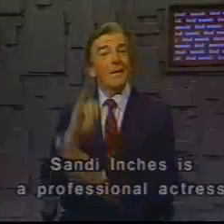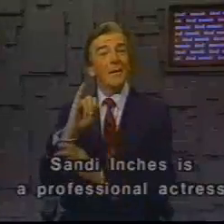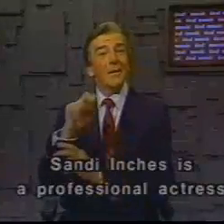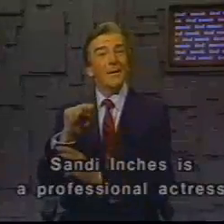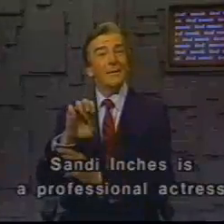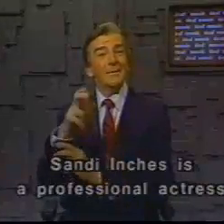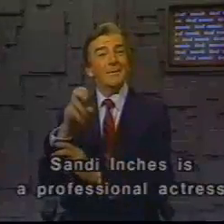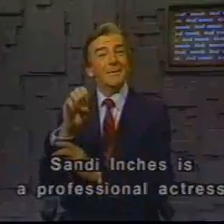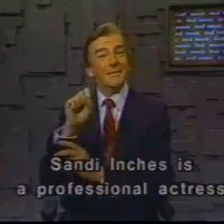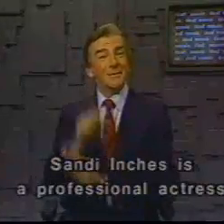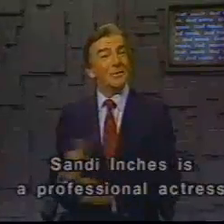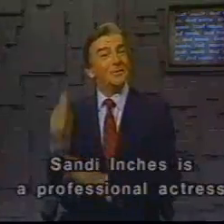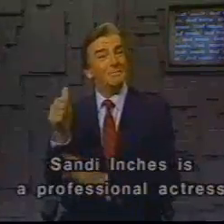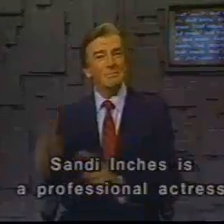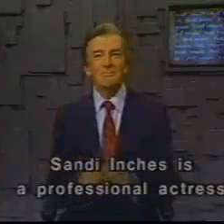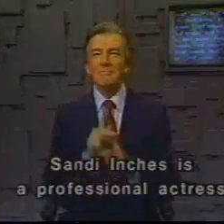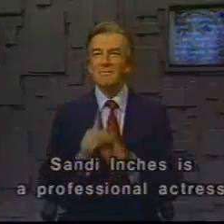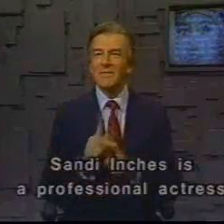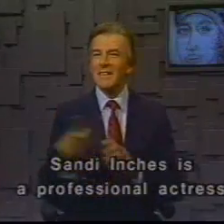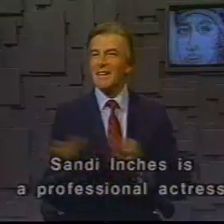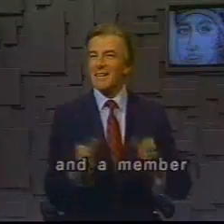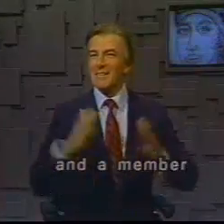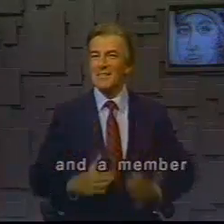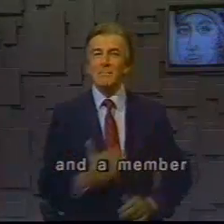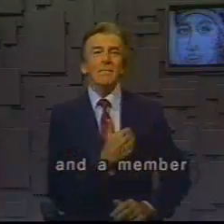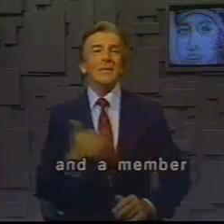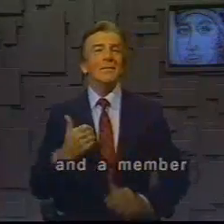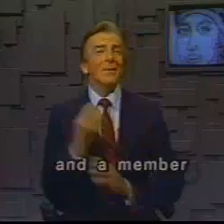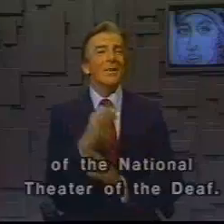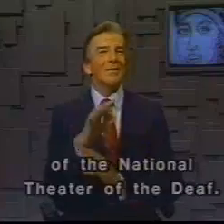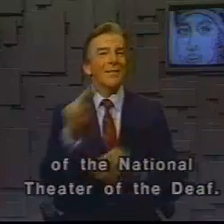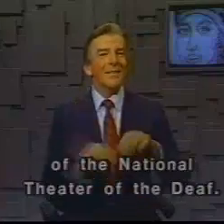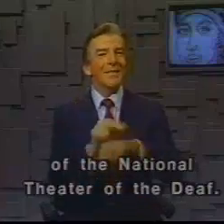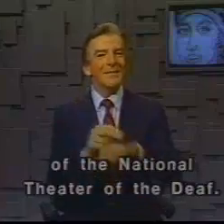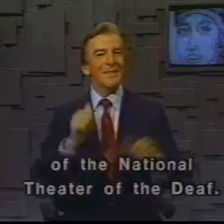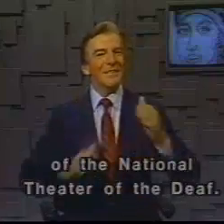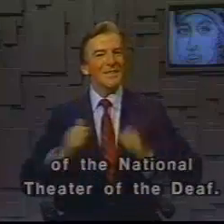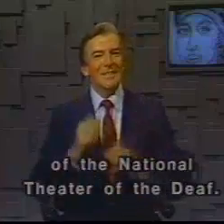Sandi is a professional actress and a member of the National Theatre of the Deaf.